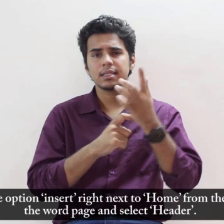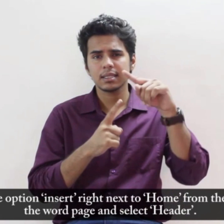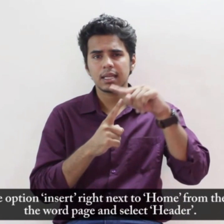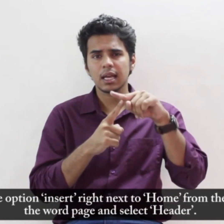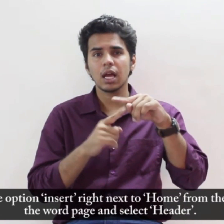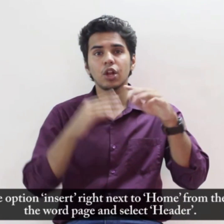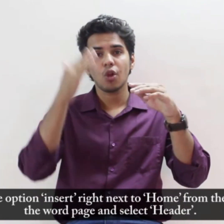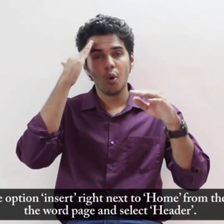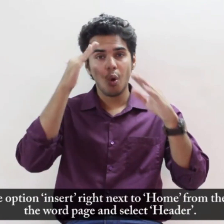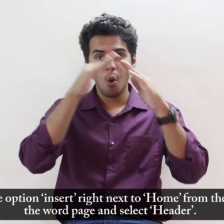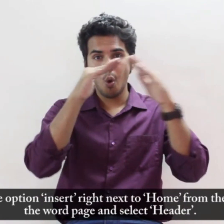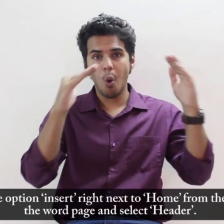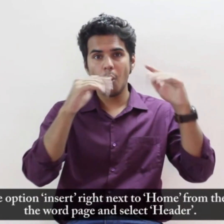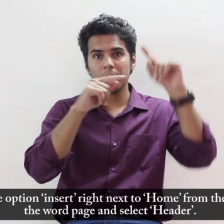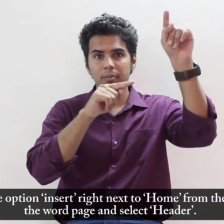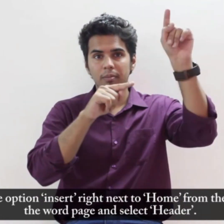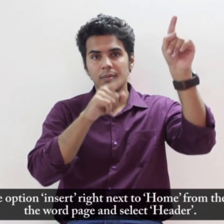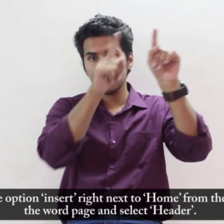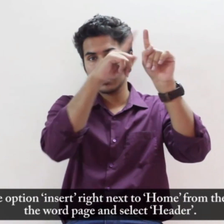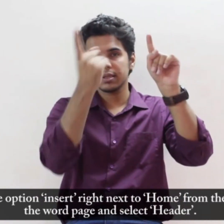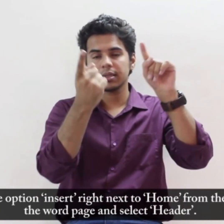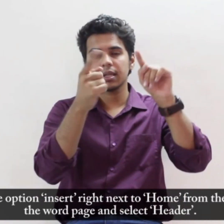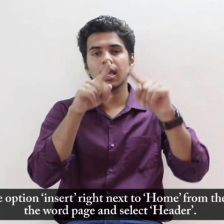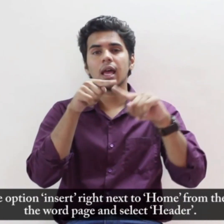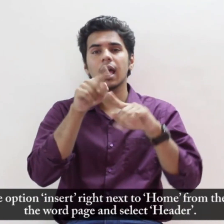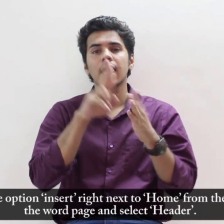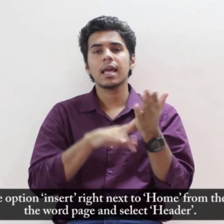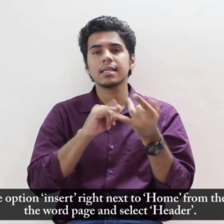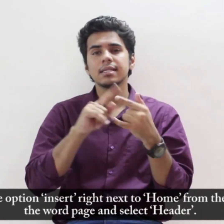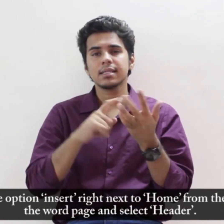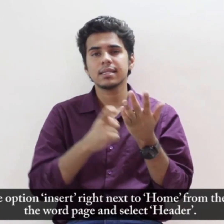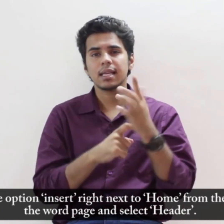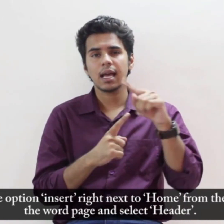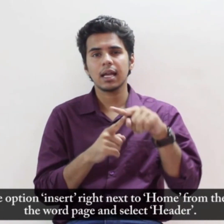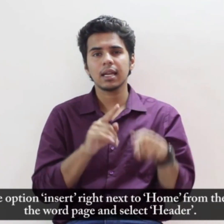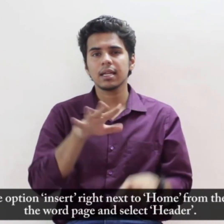Home from the bar above the Word page and select Header.